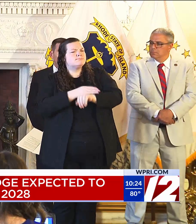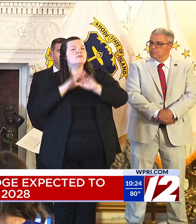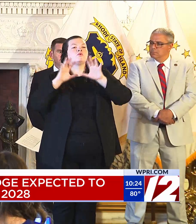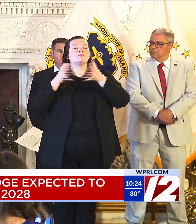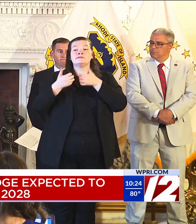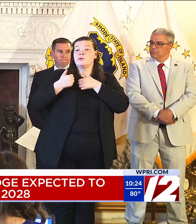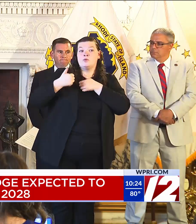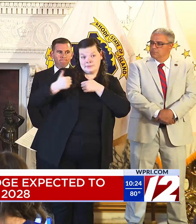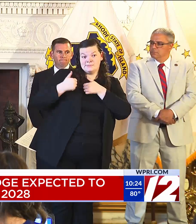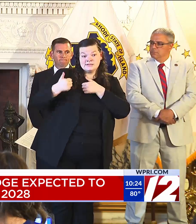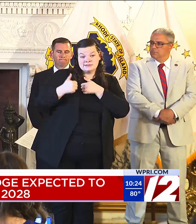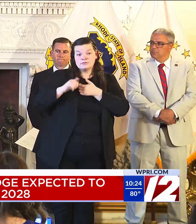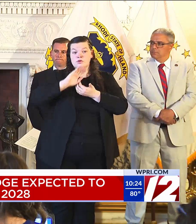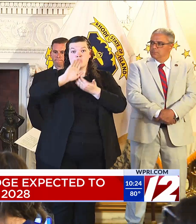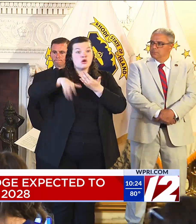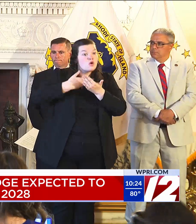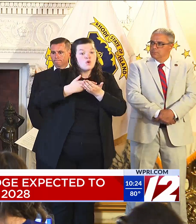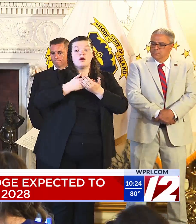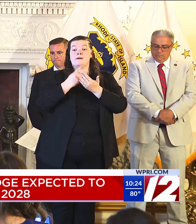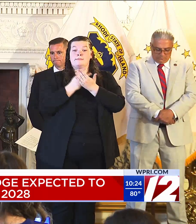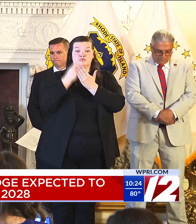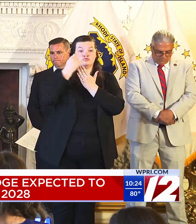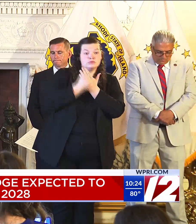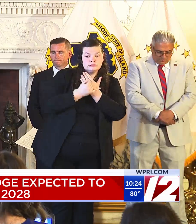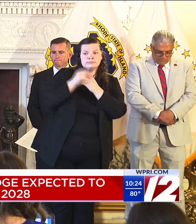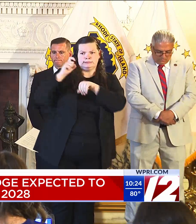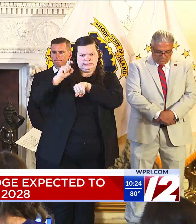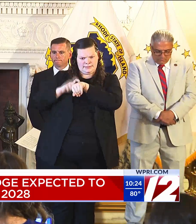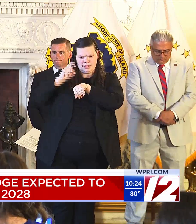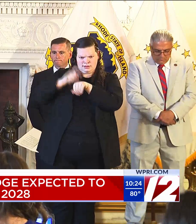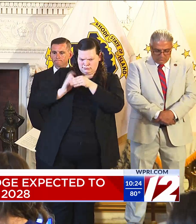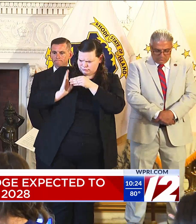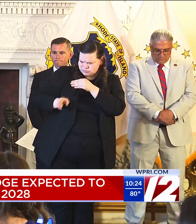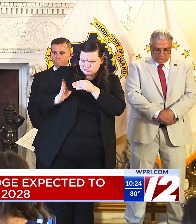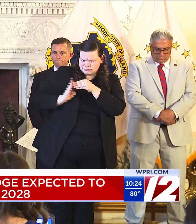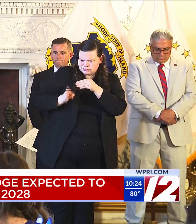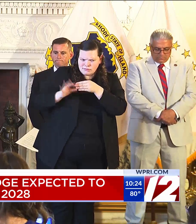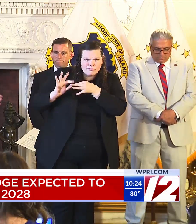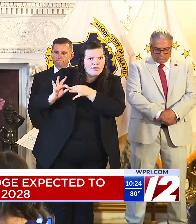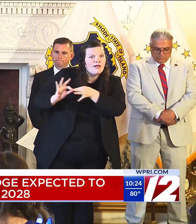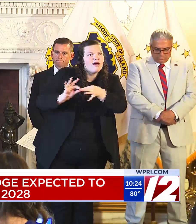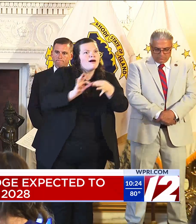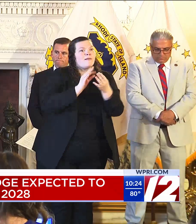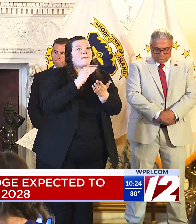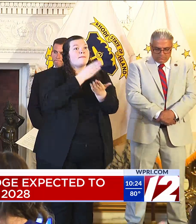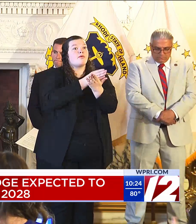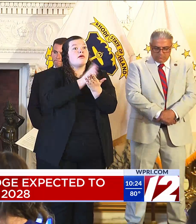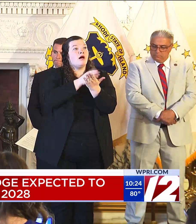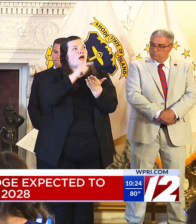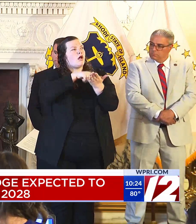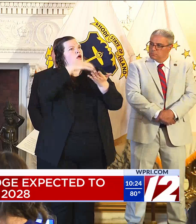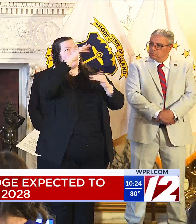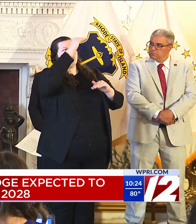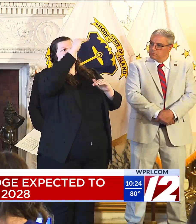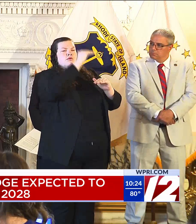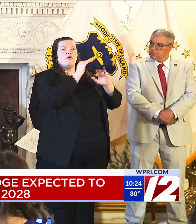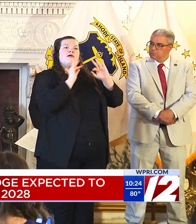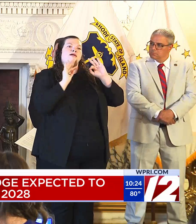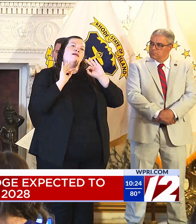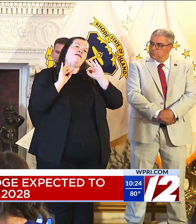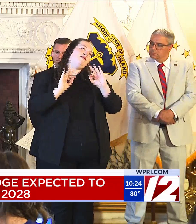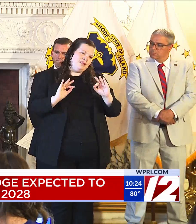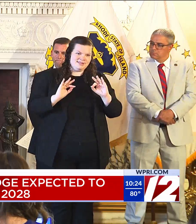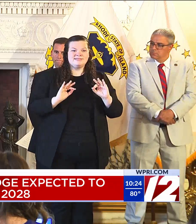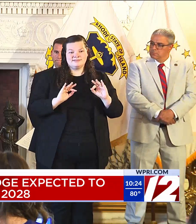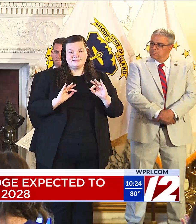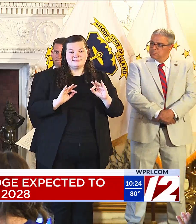budget. By matching that project management capability with Walsh's record and